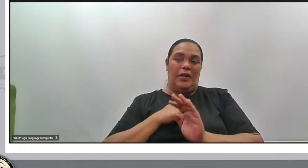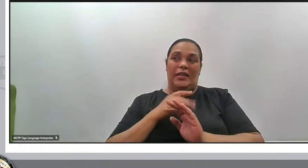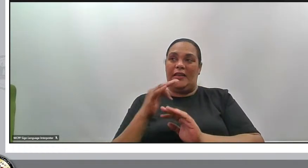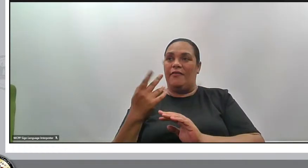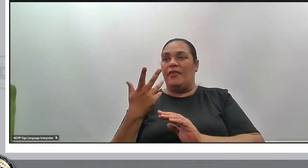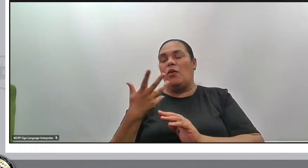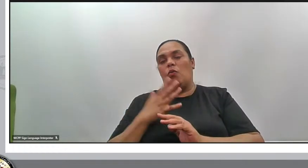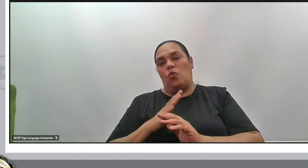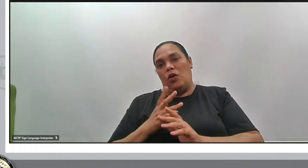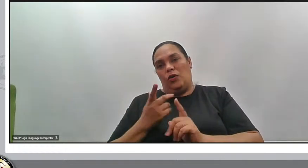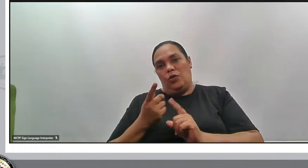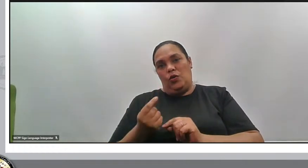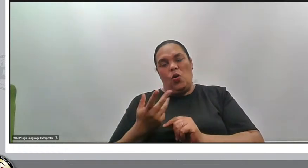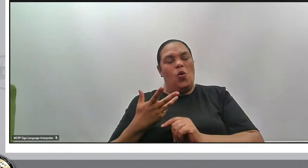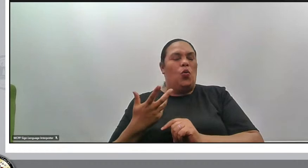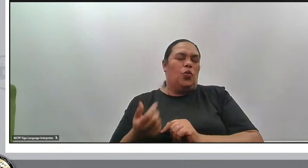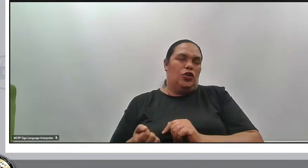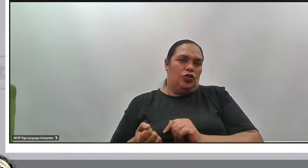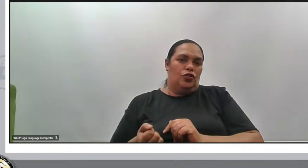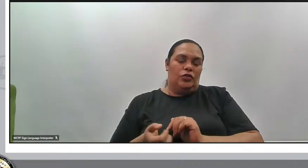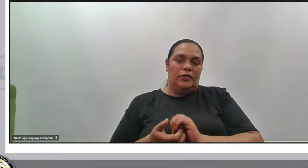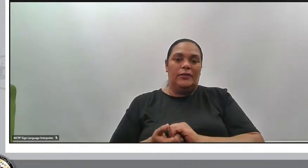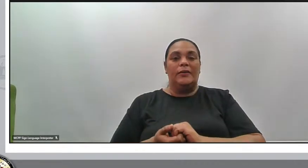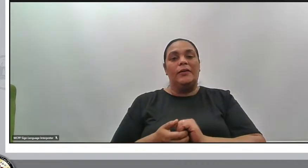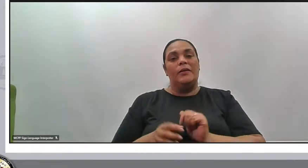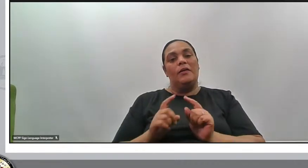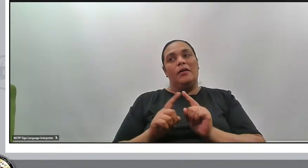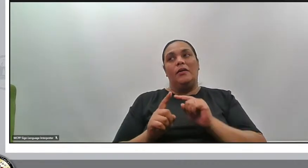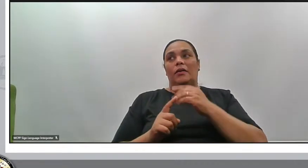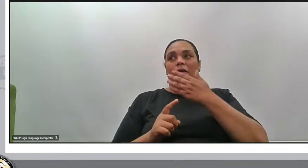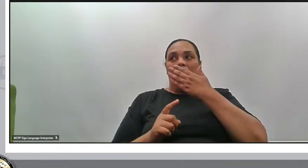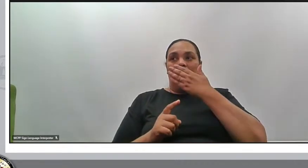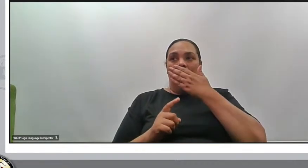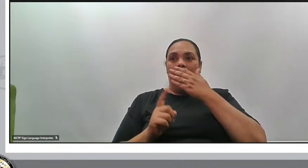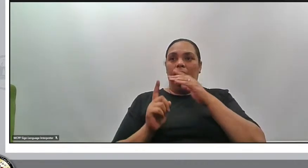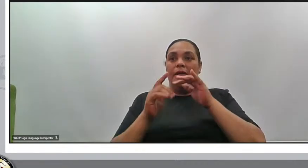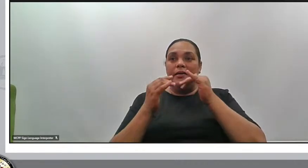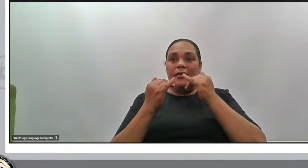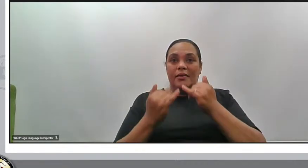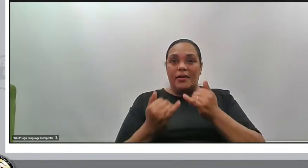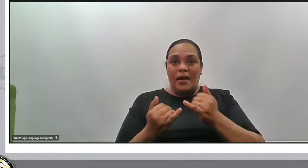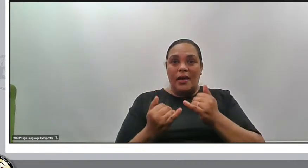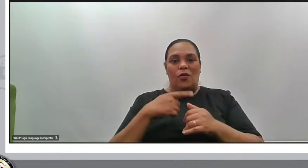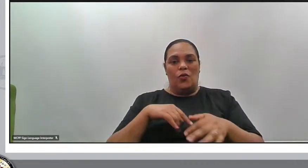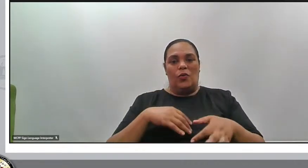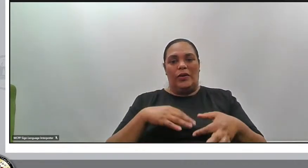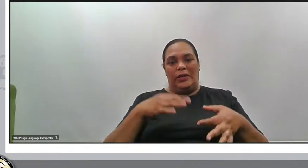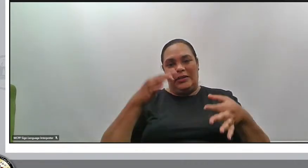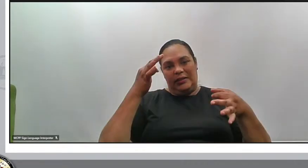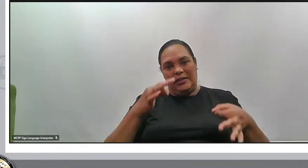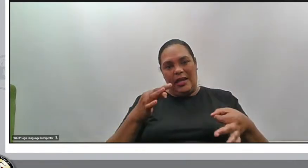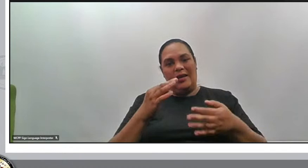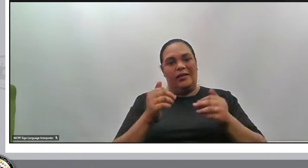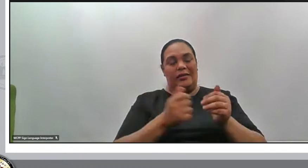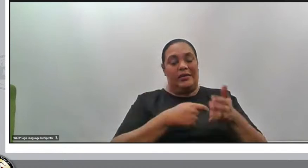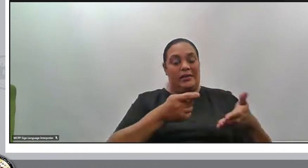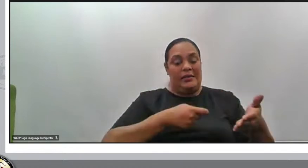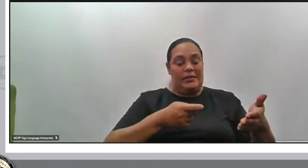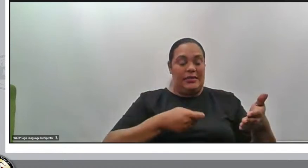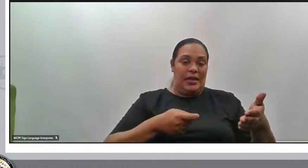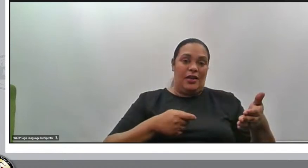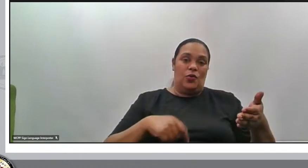wish. And we are at this point in time busy signing a partnership agreement with